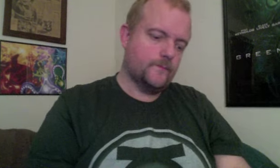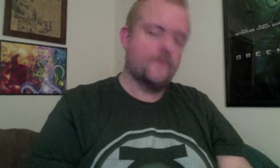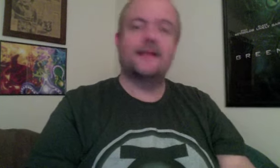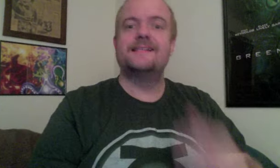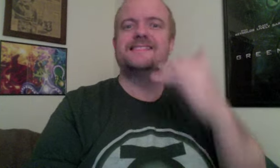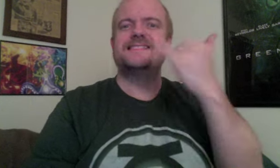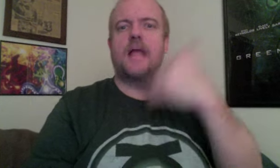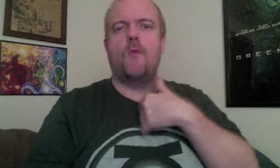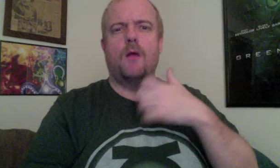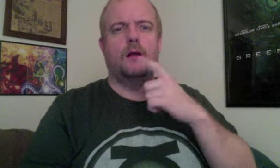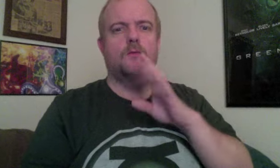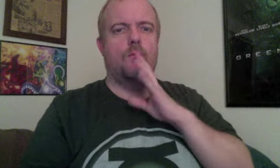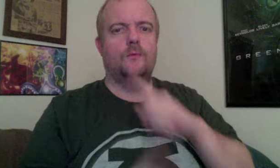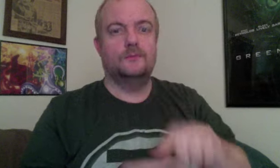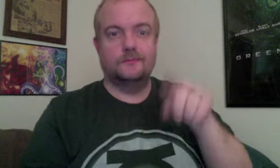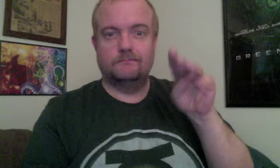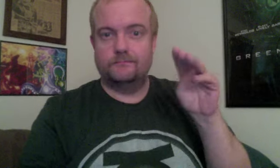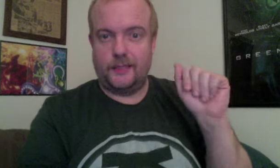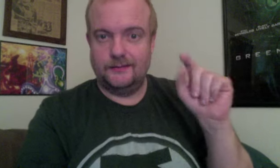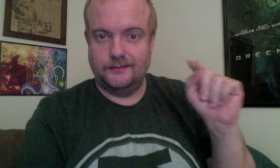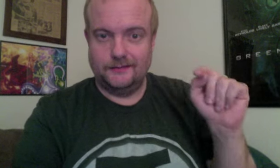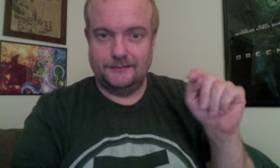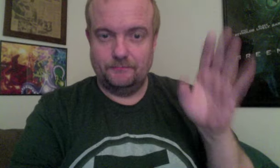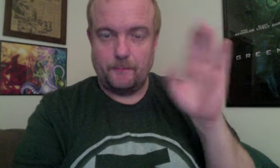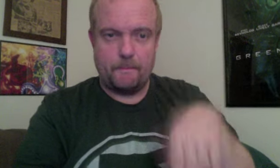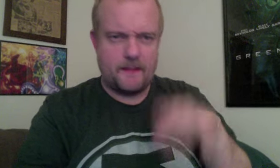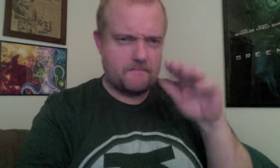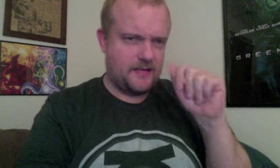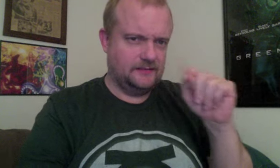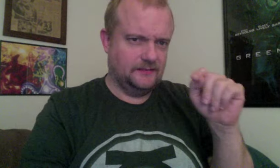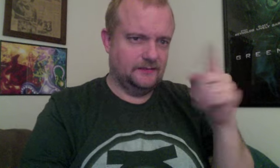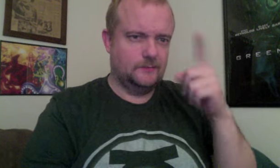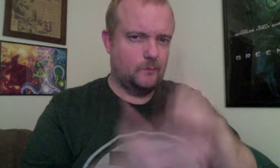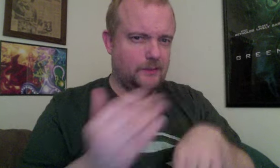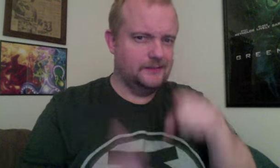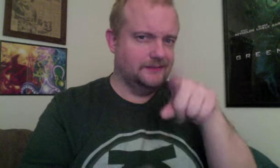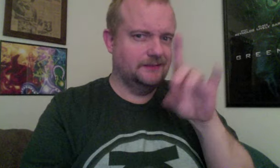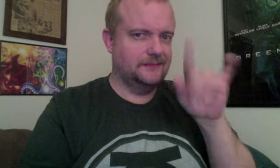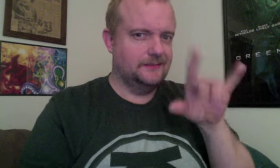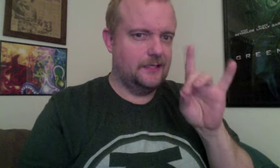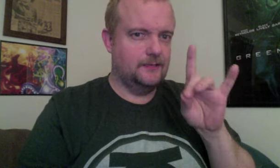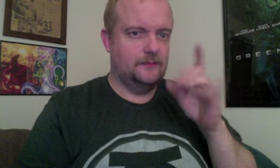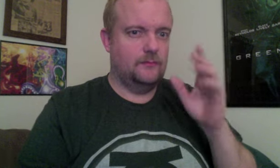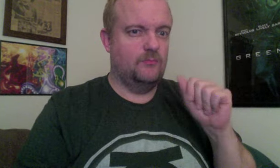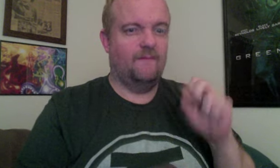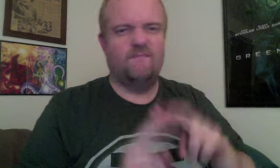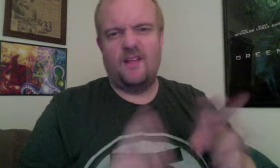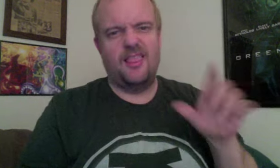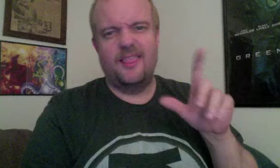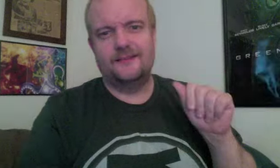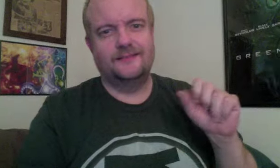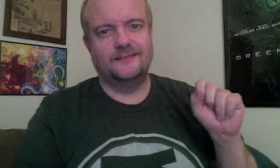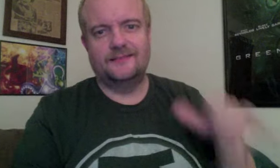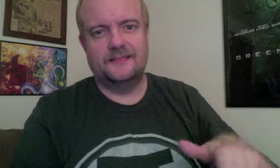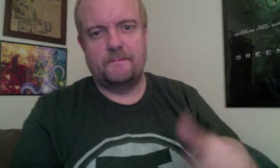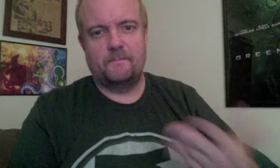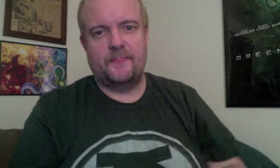the bonuses, a $150 value just for considering this amazing offer. Now you can relive